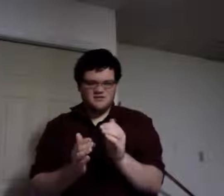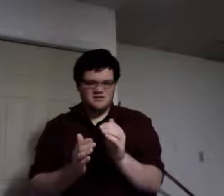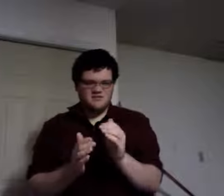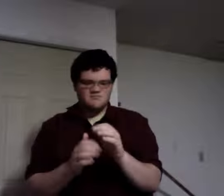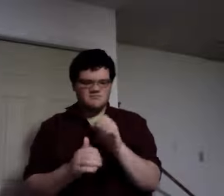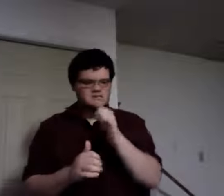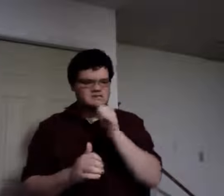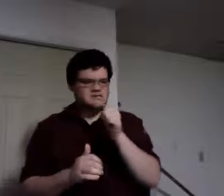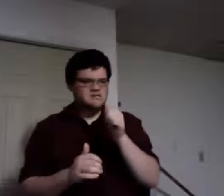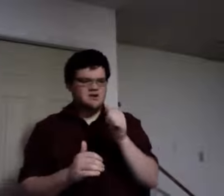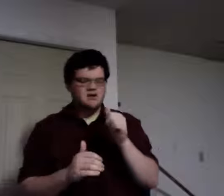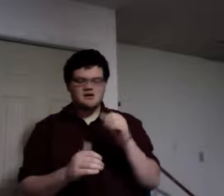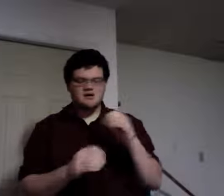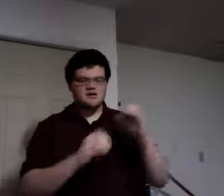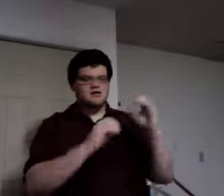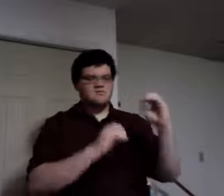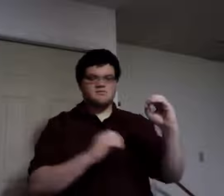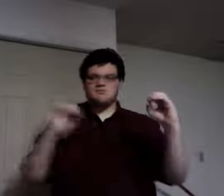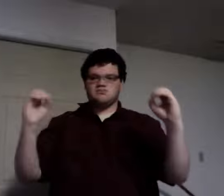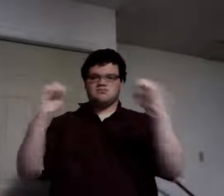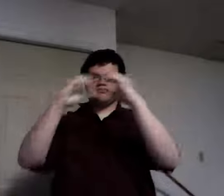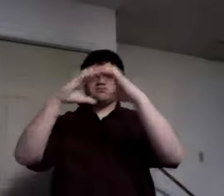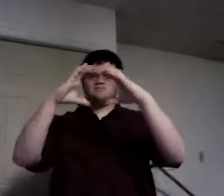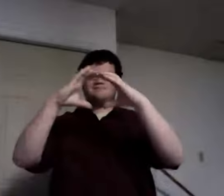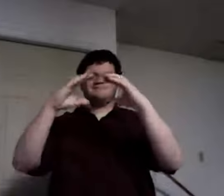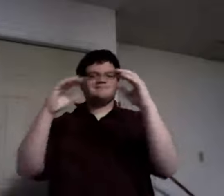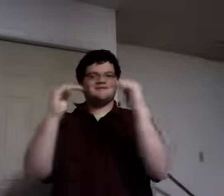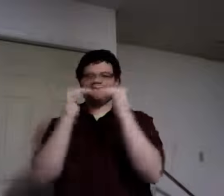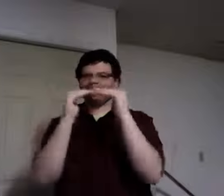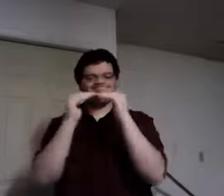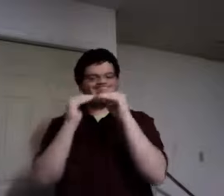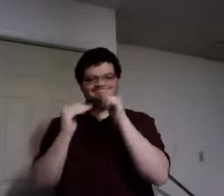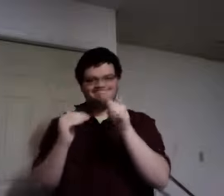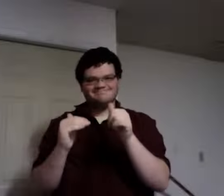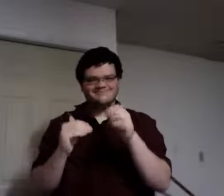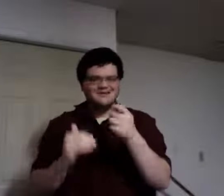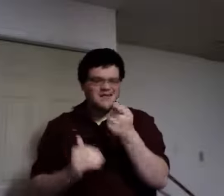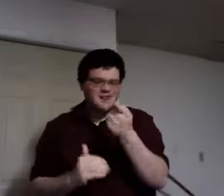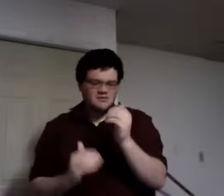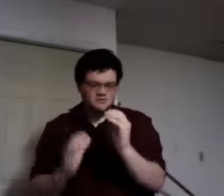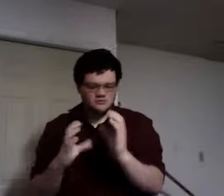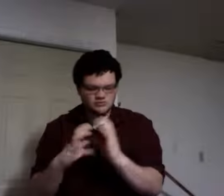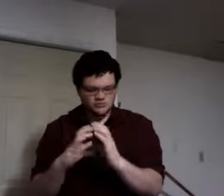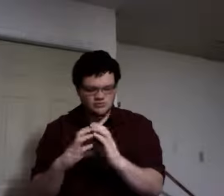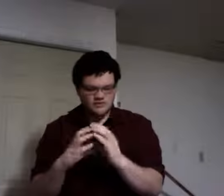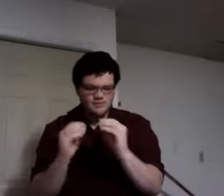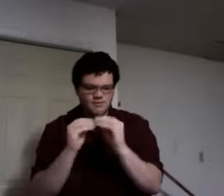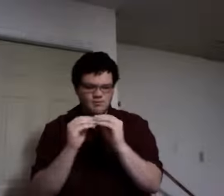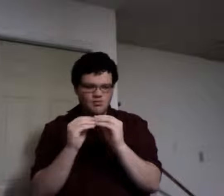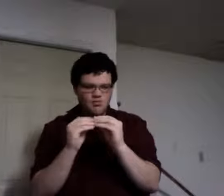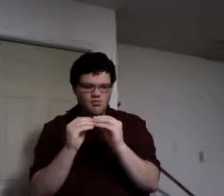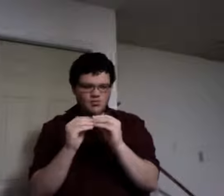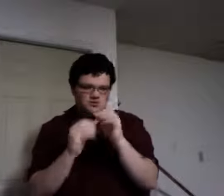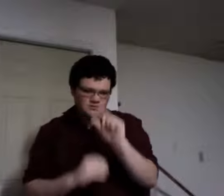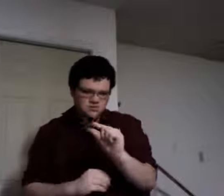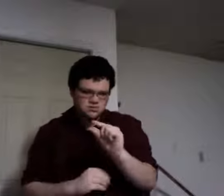energy. And this energy is why we call it ignition. And so what this energy does is it provides a little bit of outward pressure